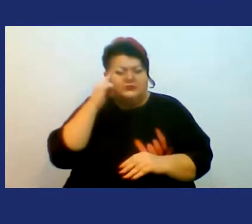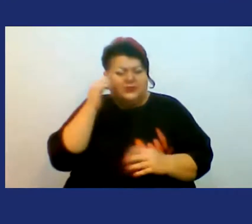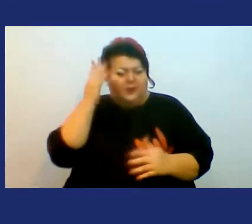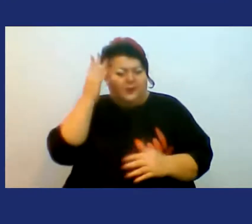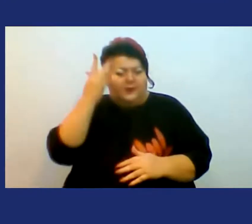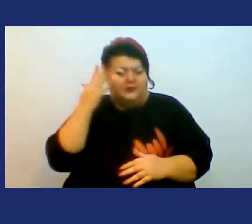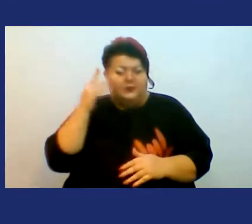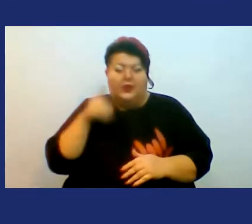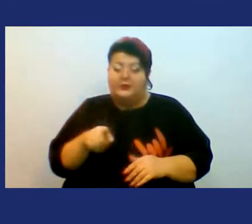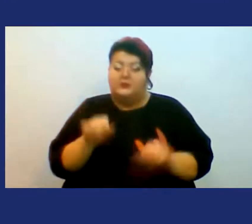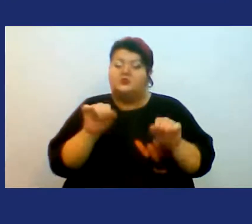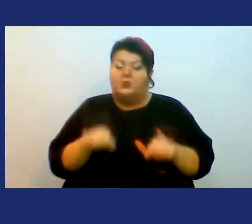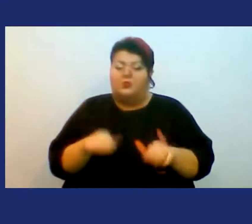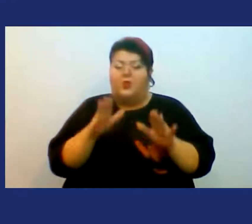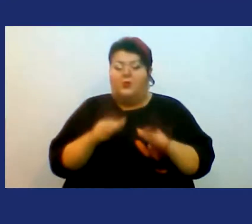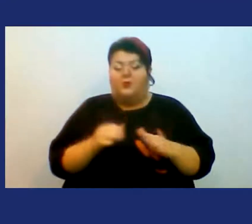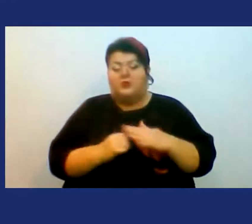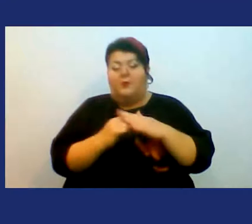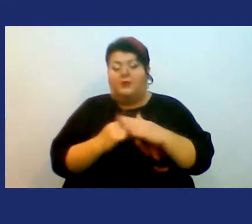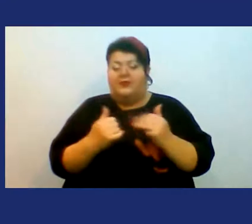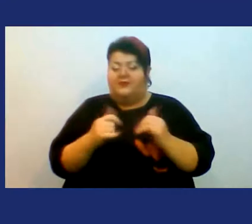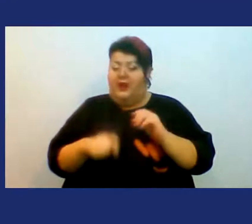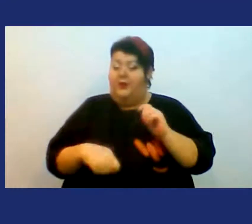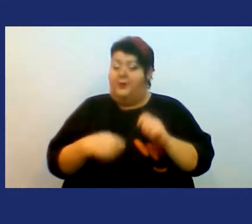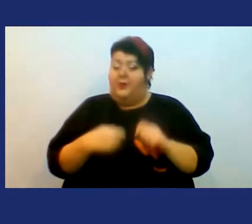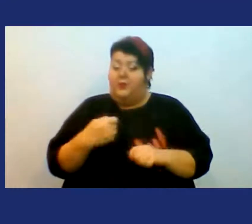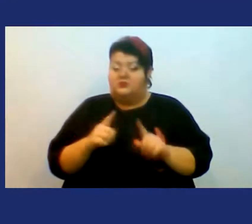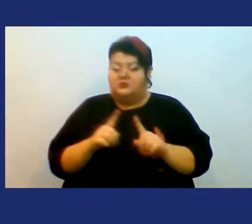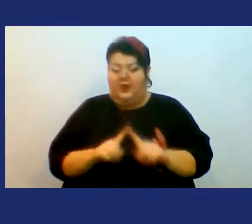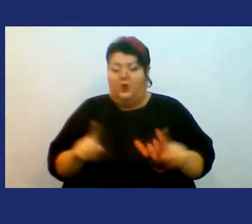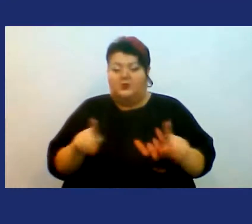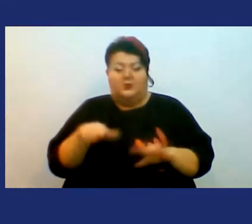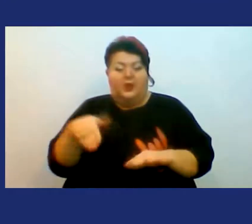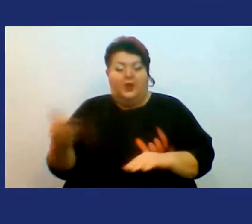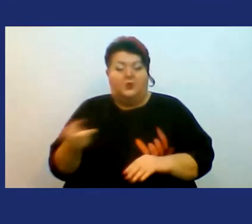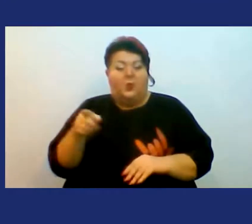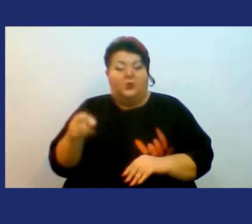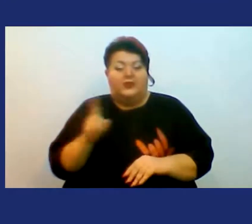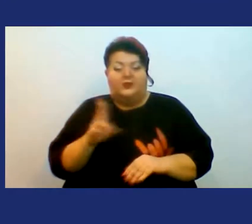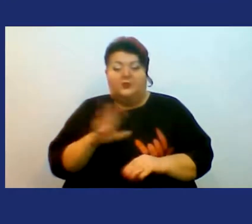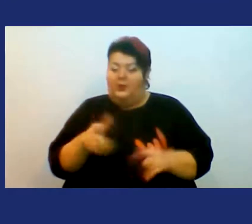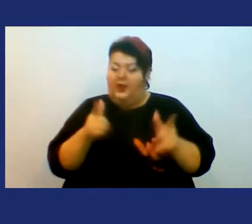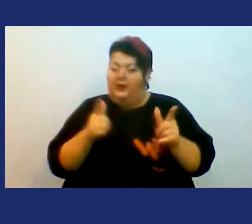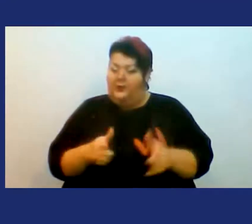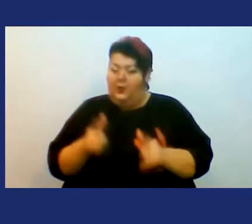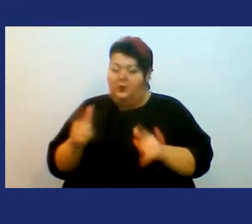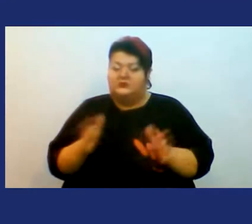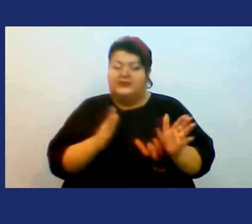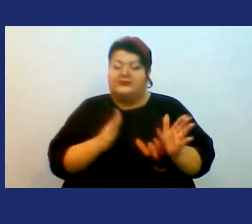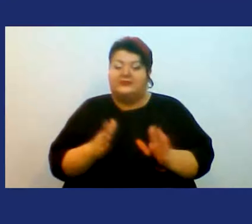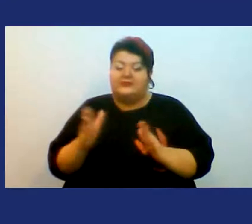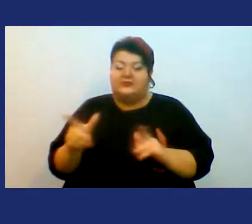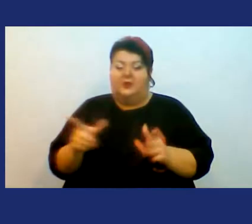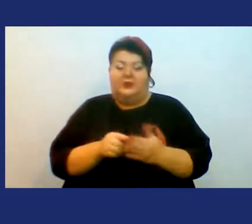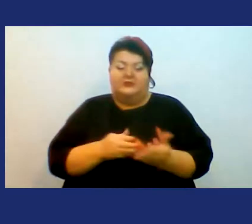minute. And this is even more complicated by the presence of partisan observers in polling stations and